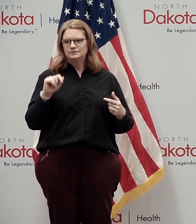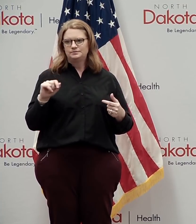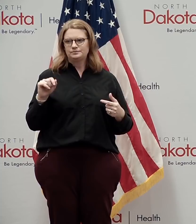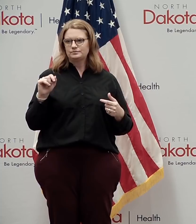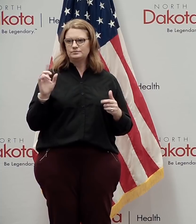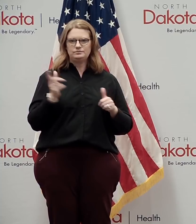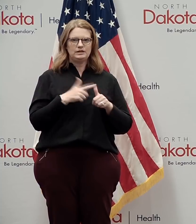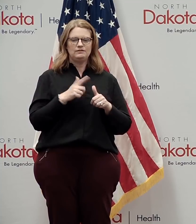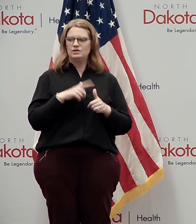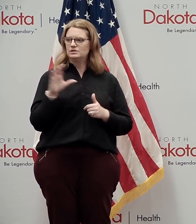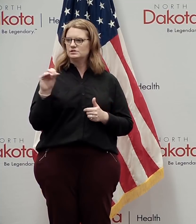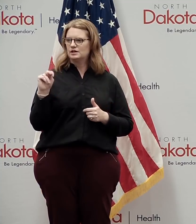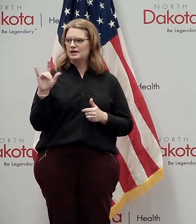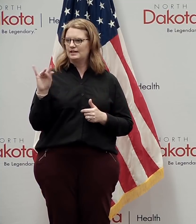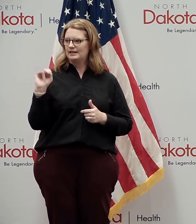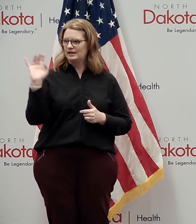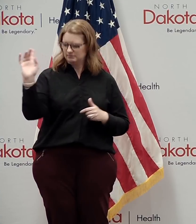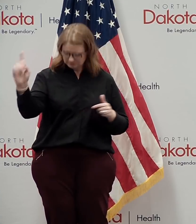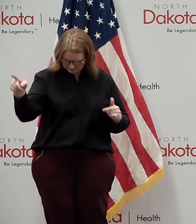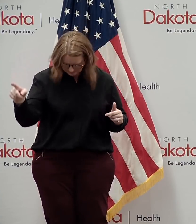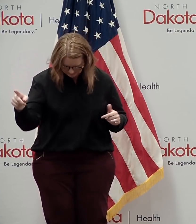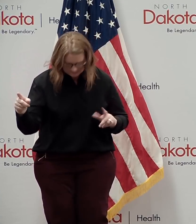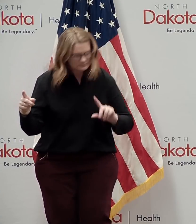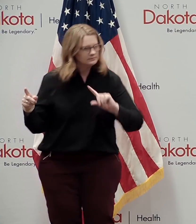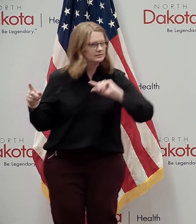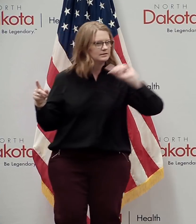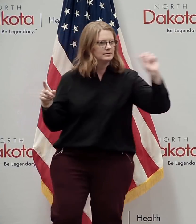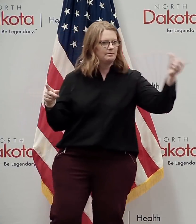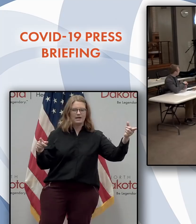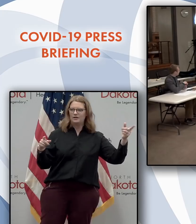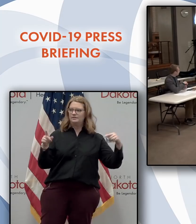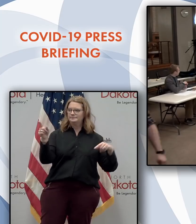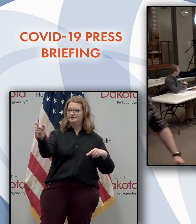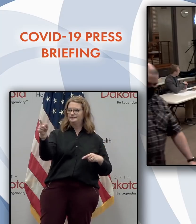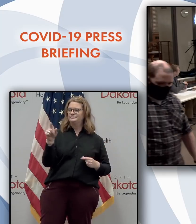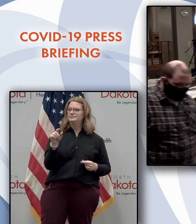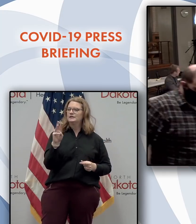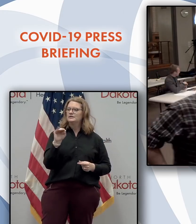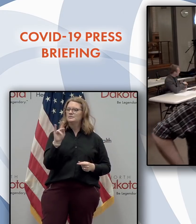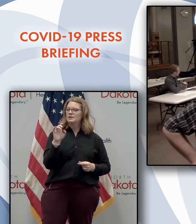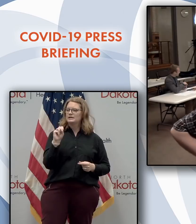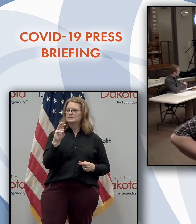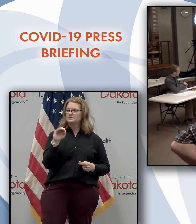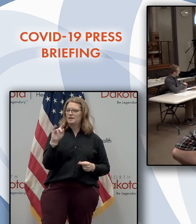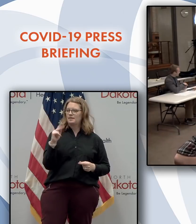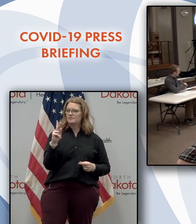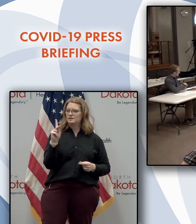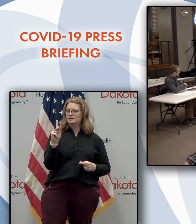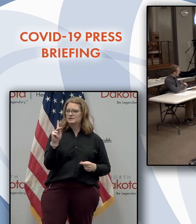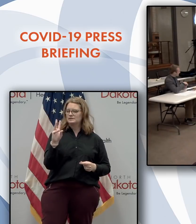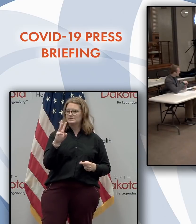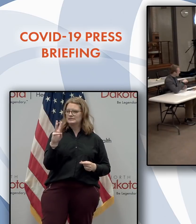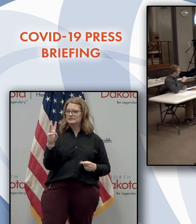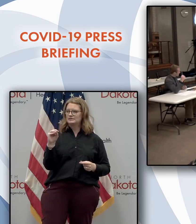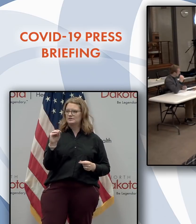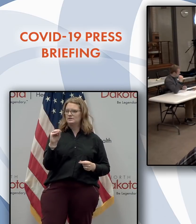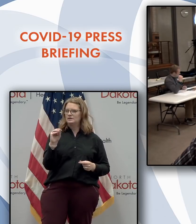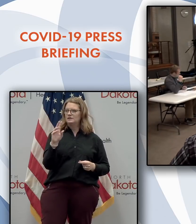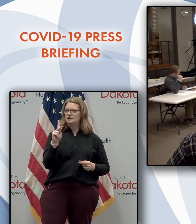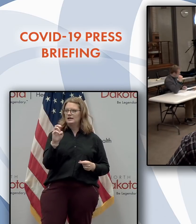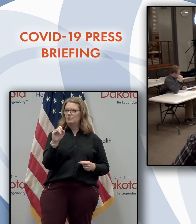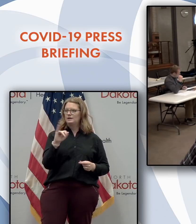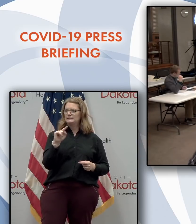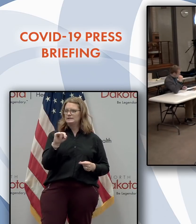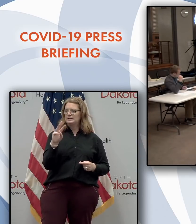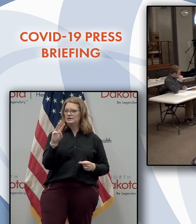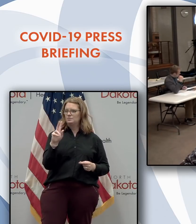We're going to go first to online for a switch, and then back to the live audience. Mike Smith with 660 KUIZ in